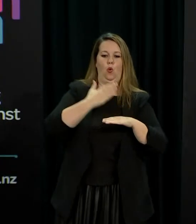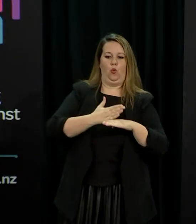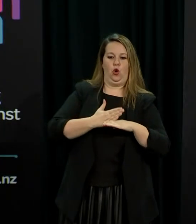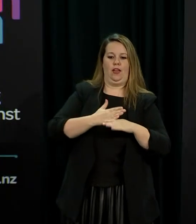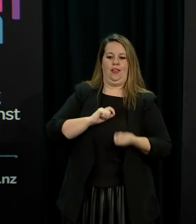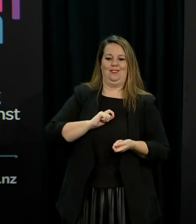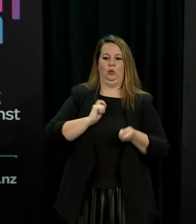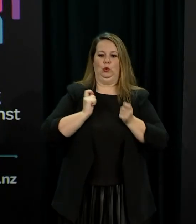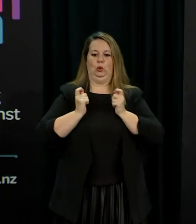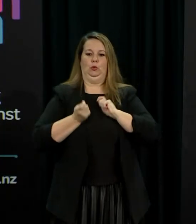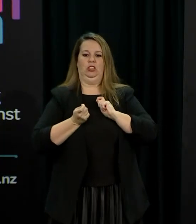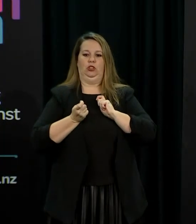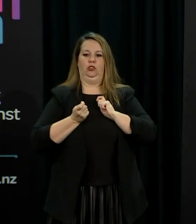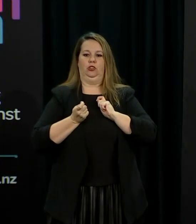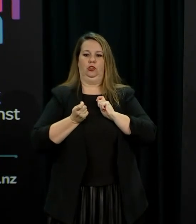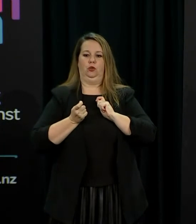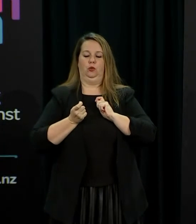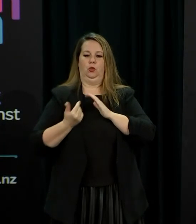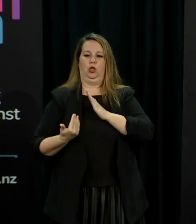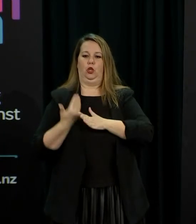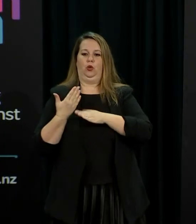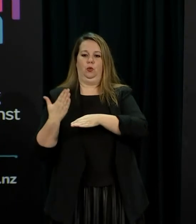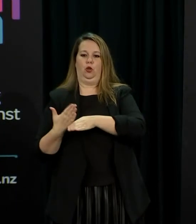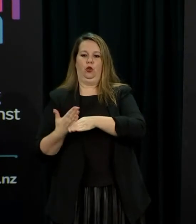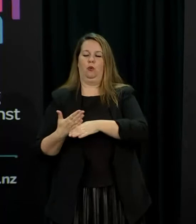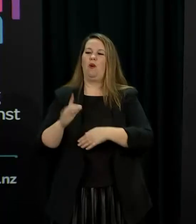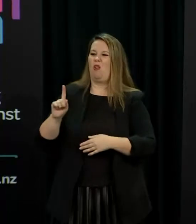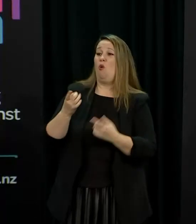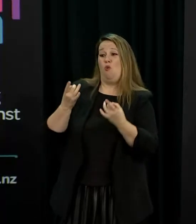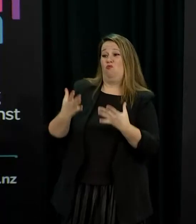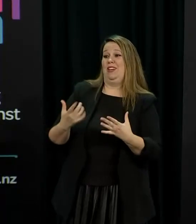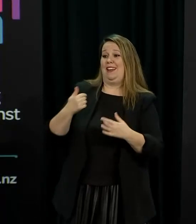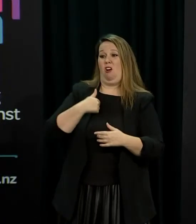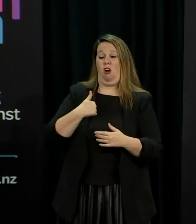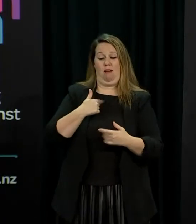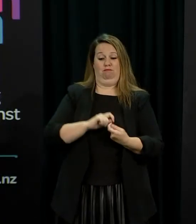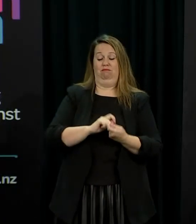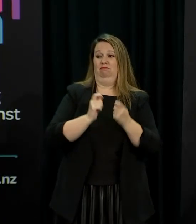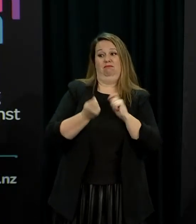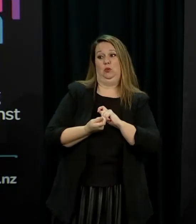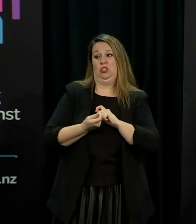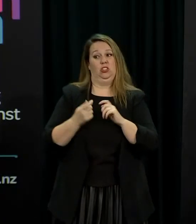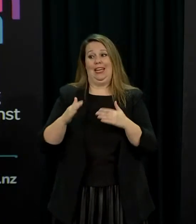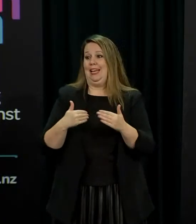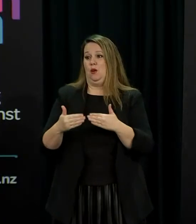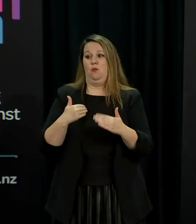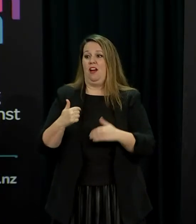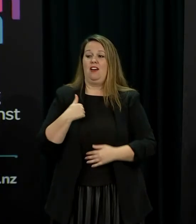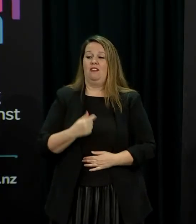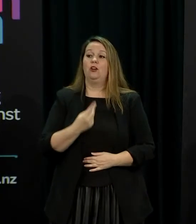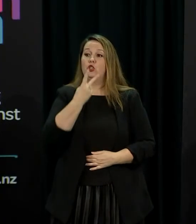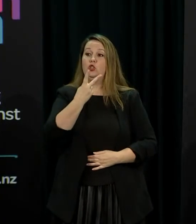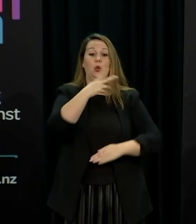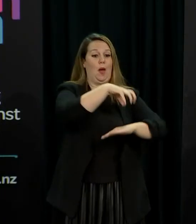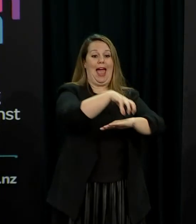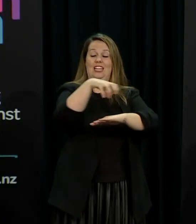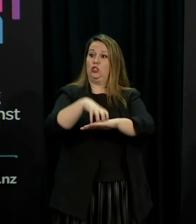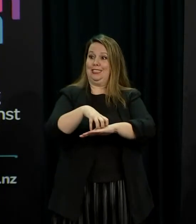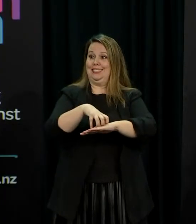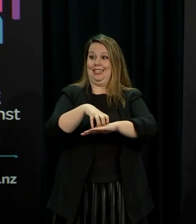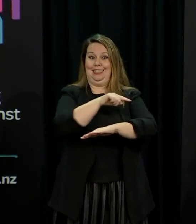Well, I'm already making the switch because we've got 2 interim agencies. I'm working closely with the chief executives of those 2 agencies